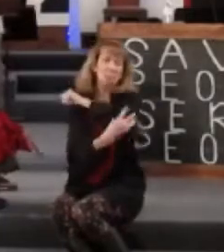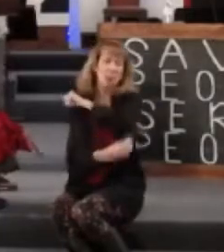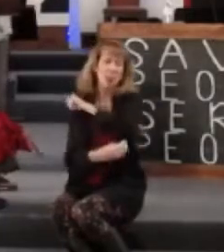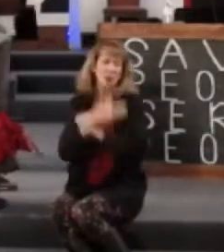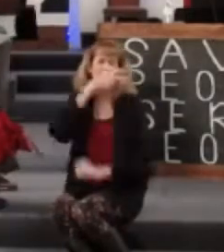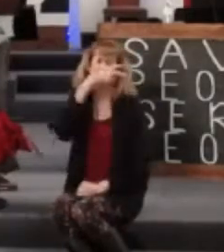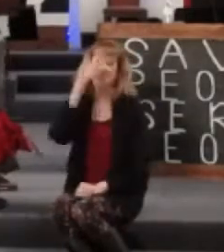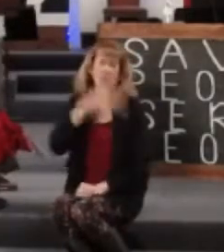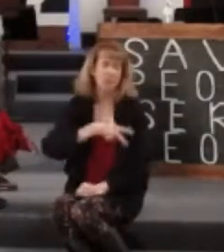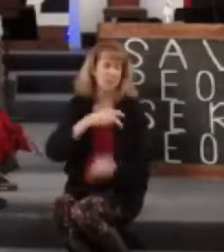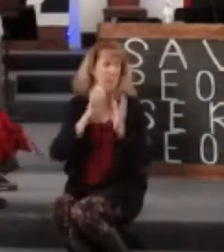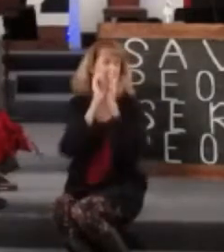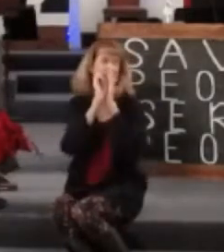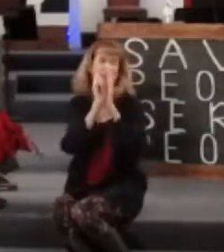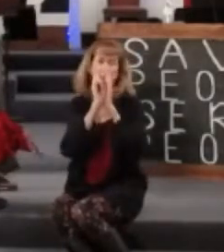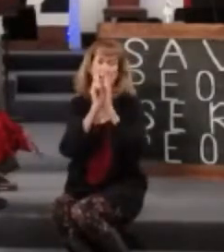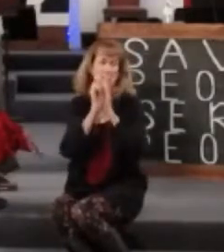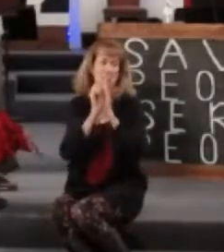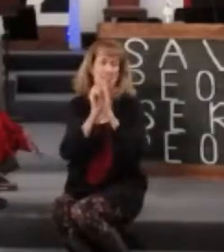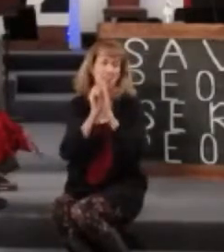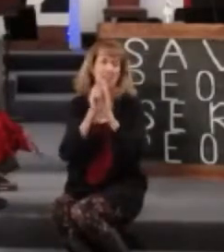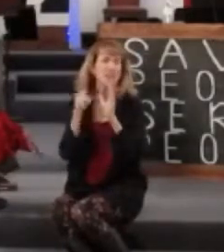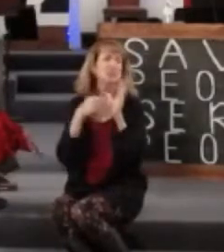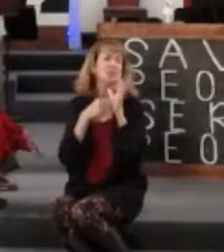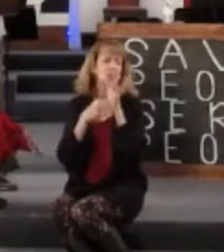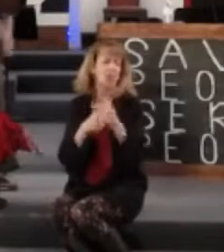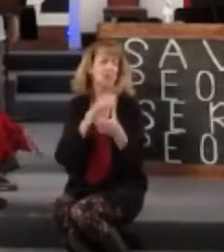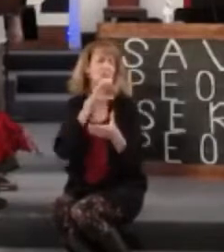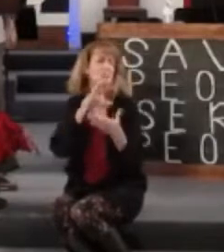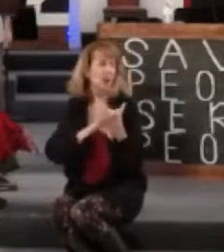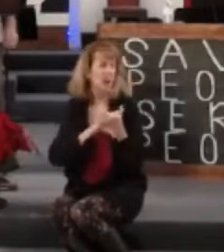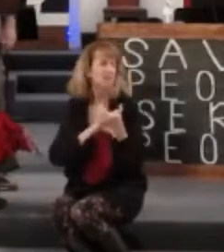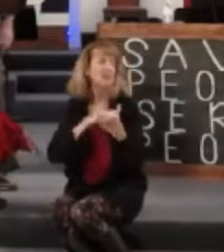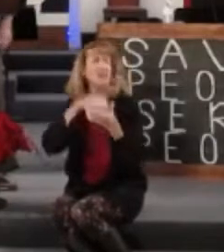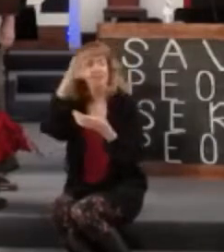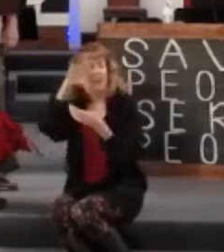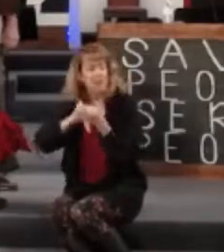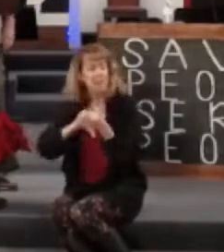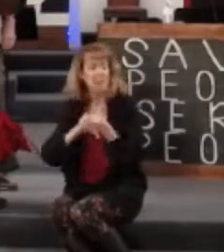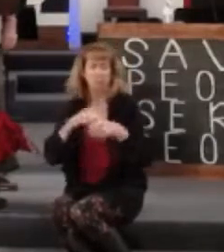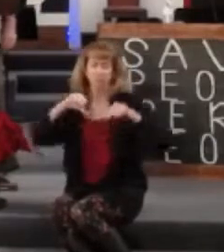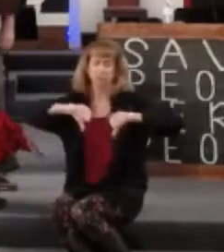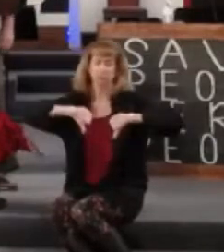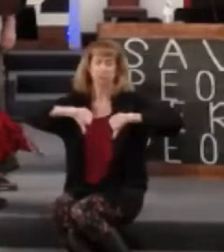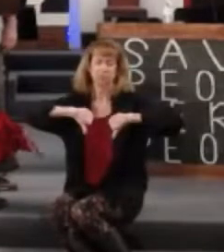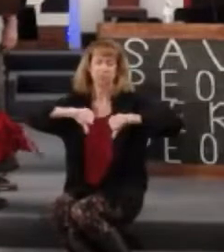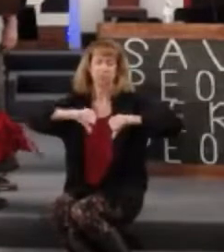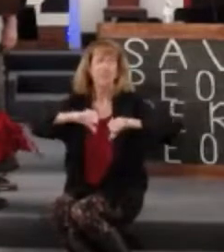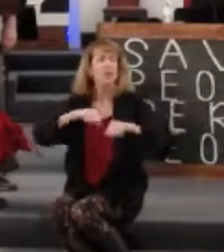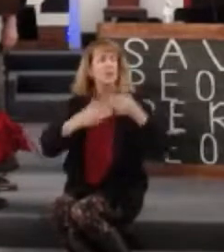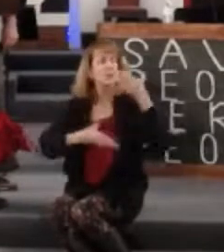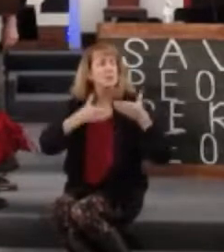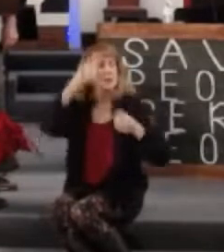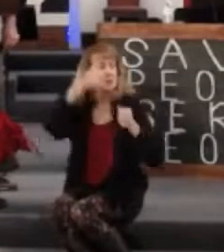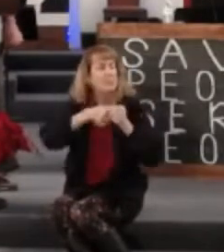especially for the wife to submit to her husband. For example, you know, some of you may remember Archie